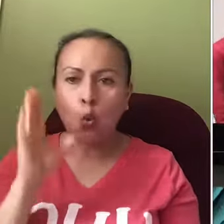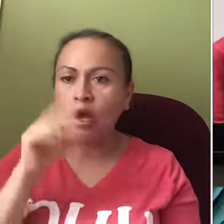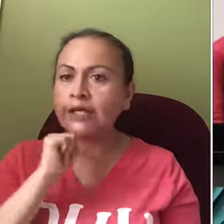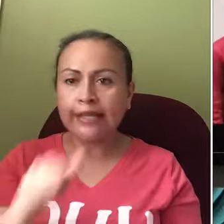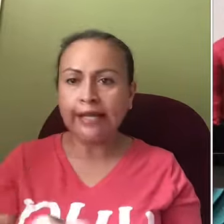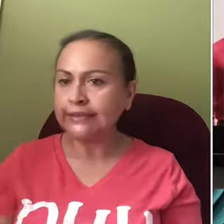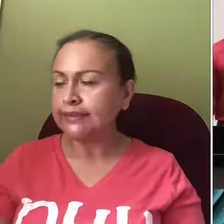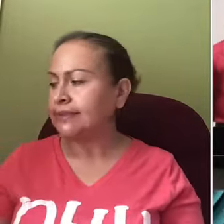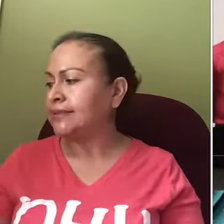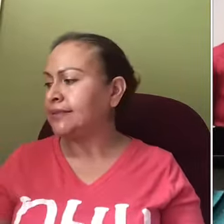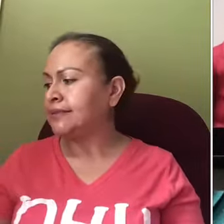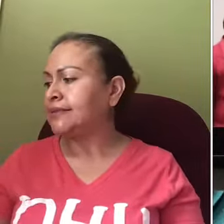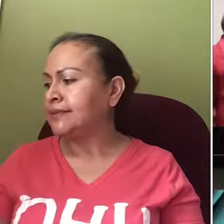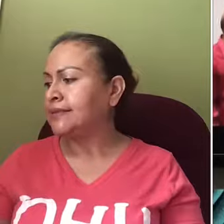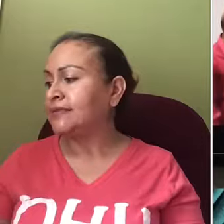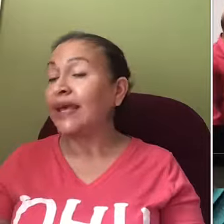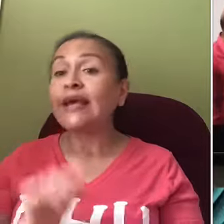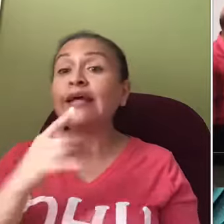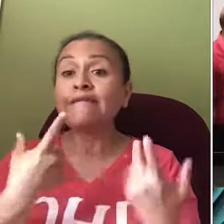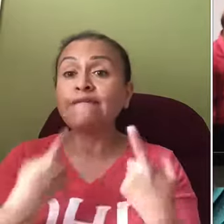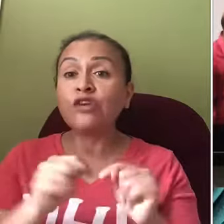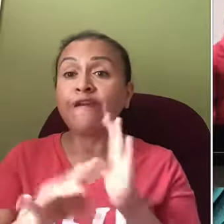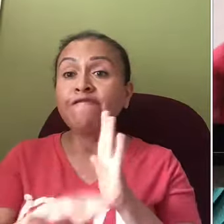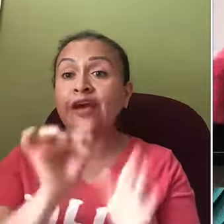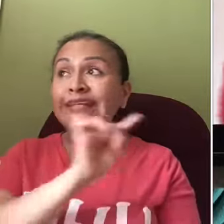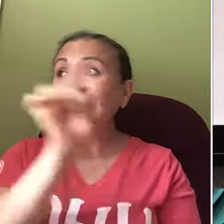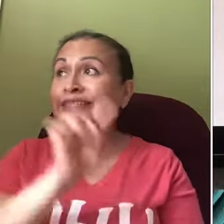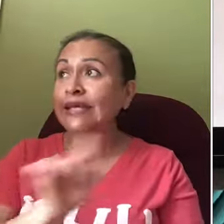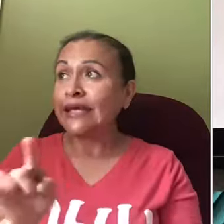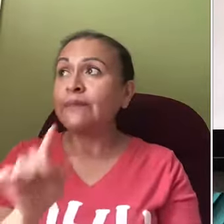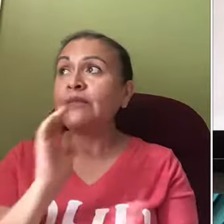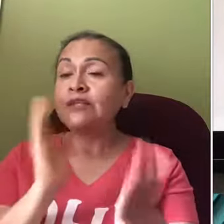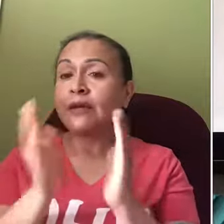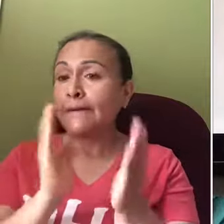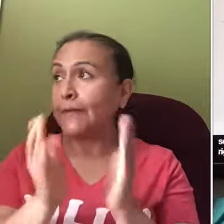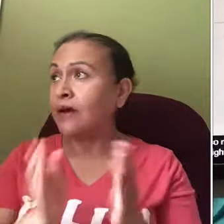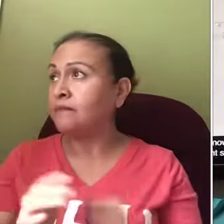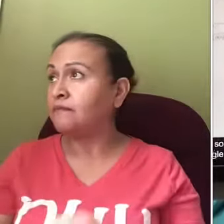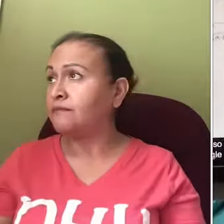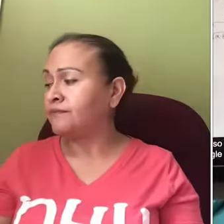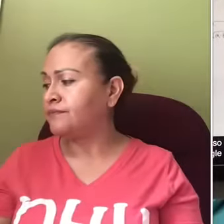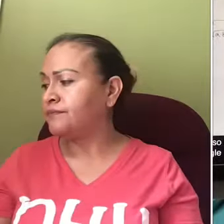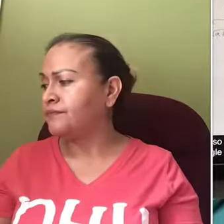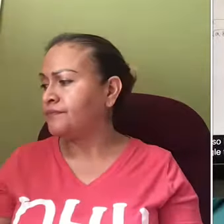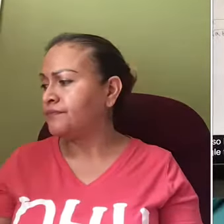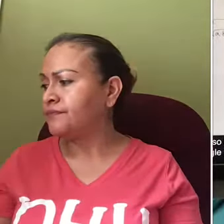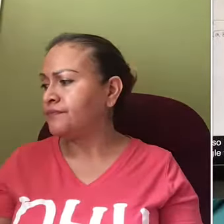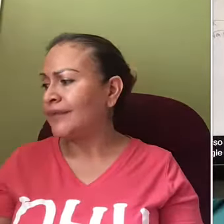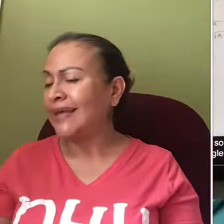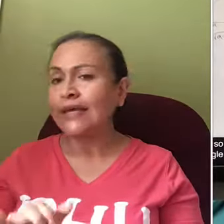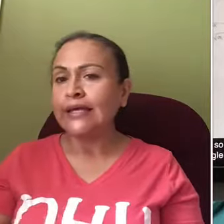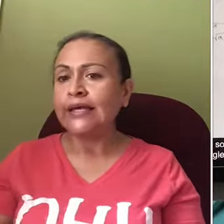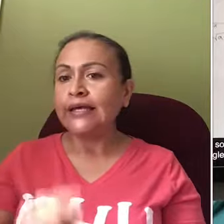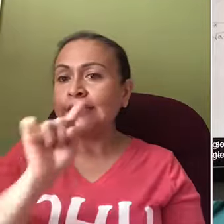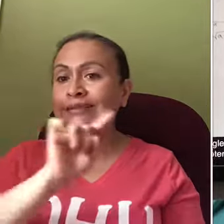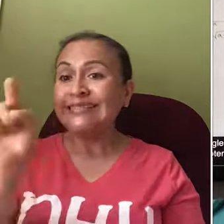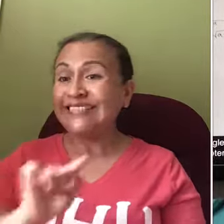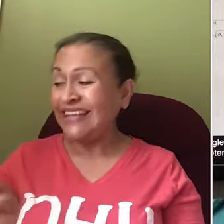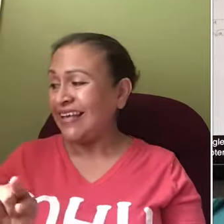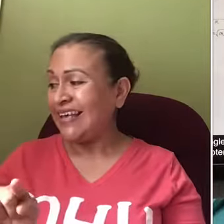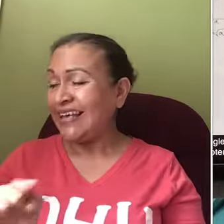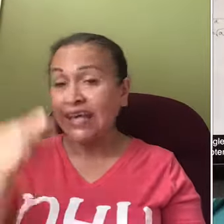to figure out what z is, right? So let's go and compare this triangle to that triangle. Z is the hypotenuse for this